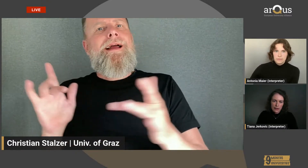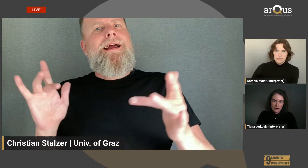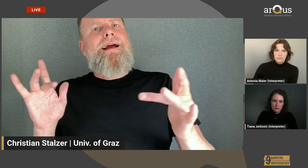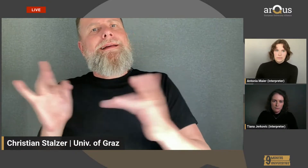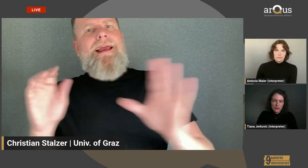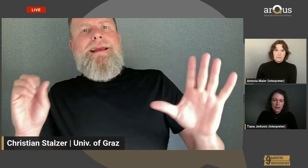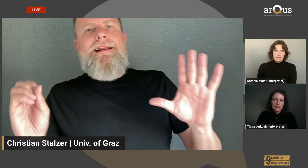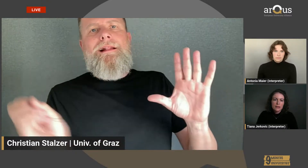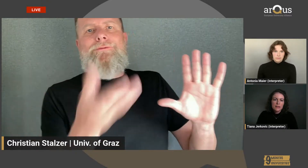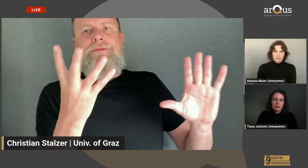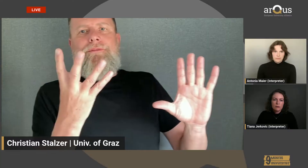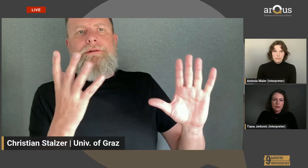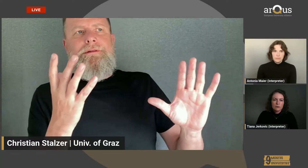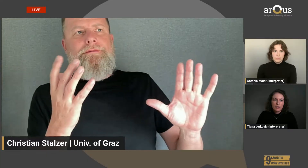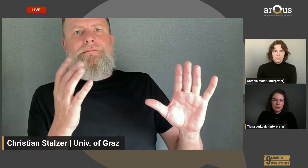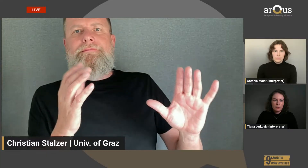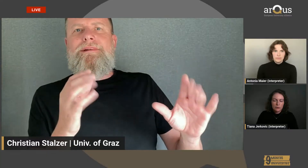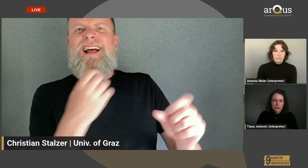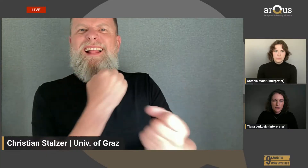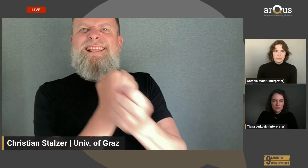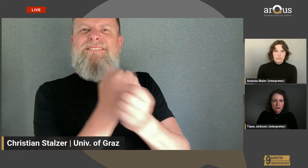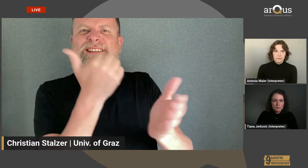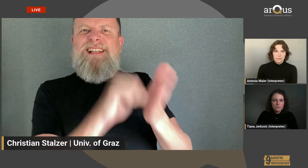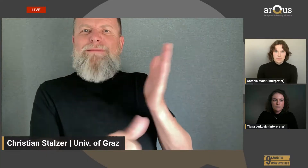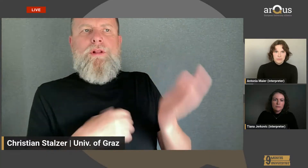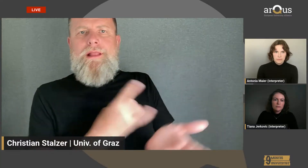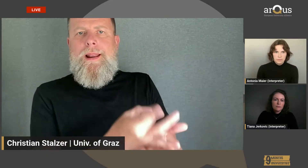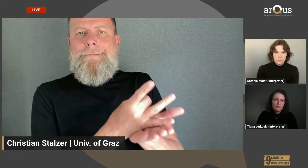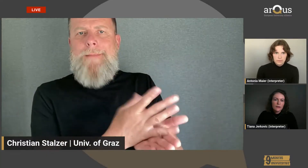deaf gain. These are also very important.